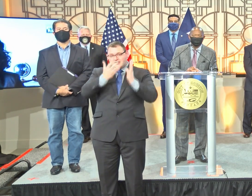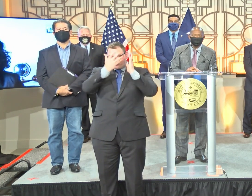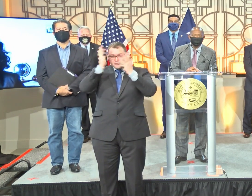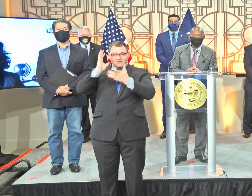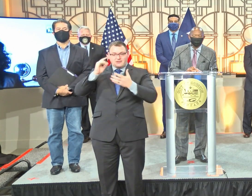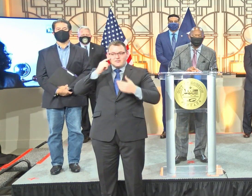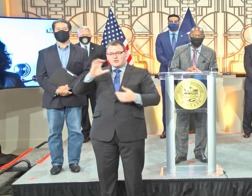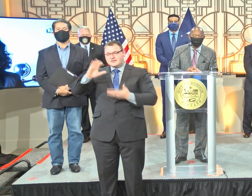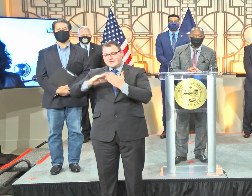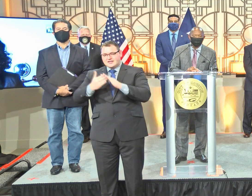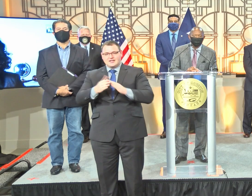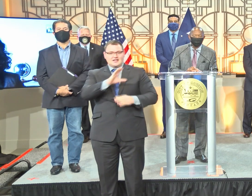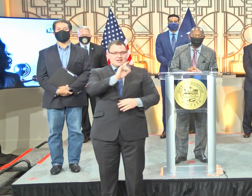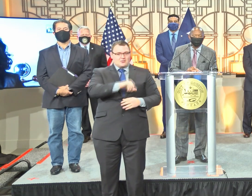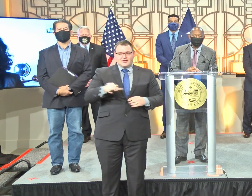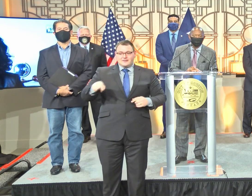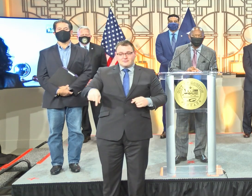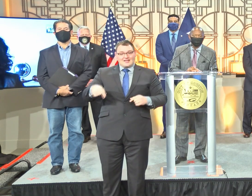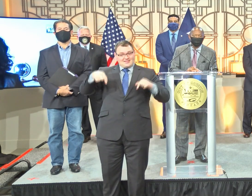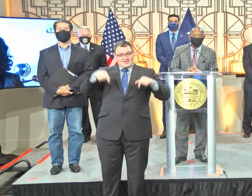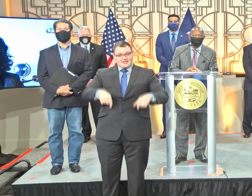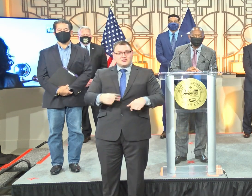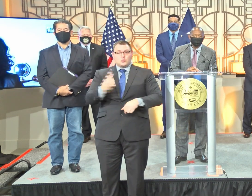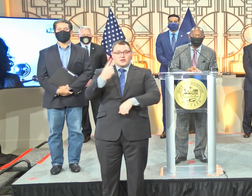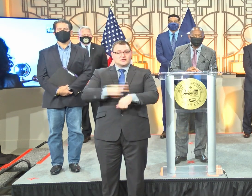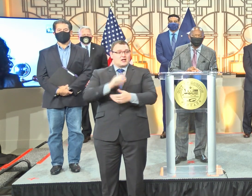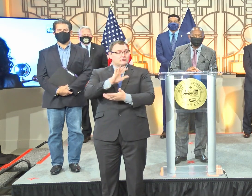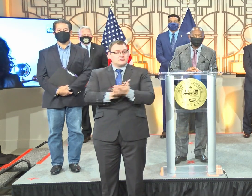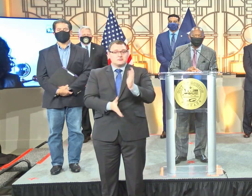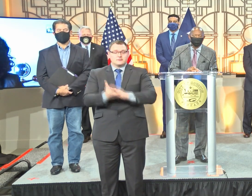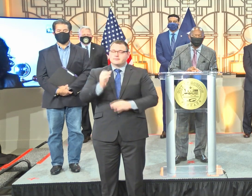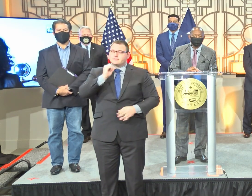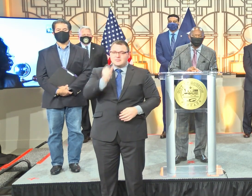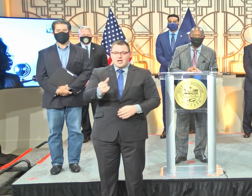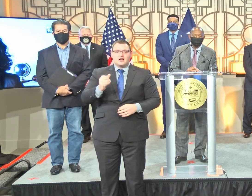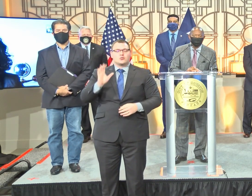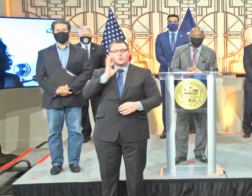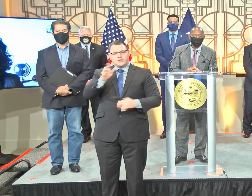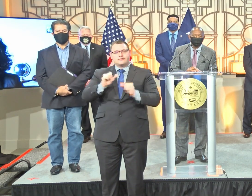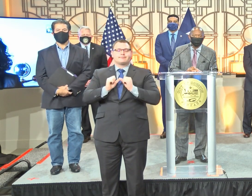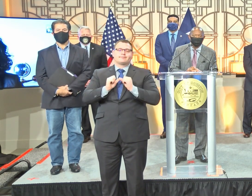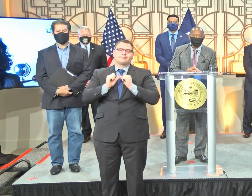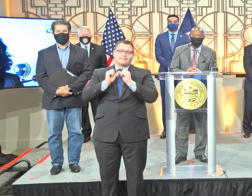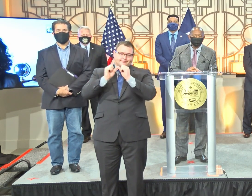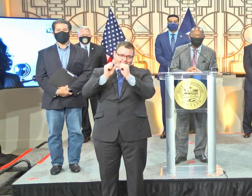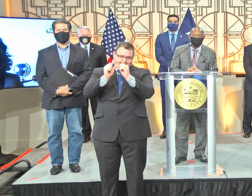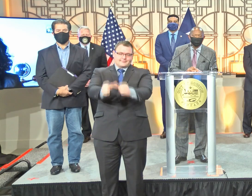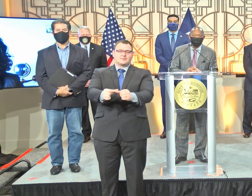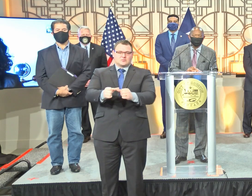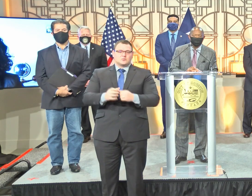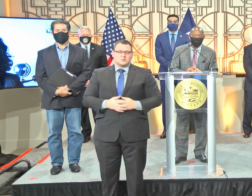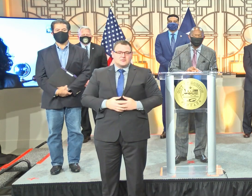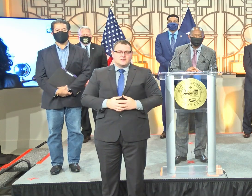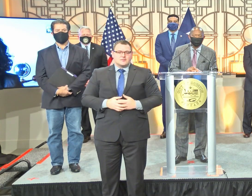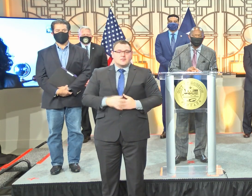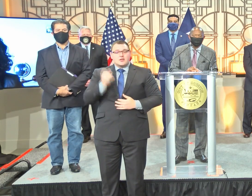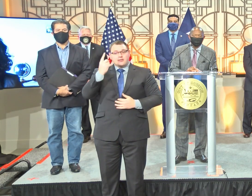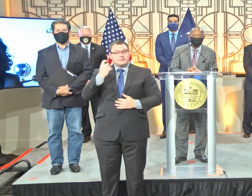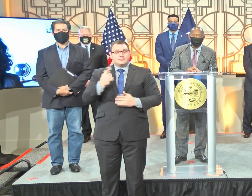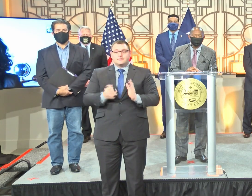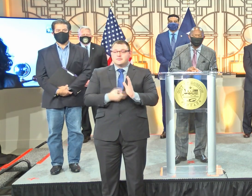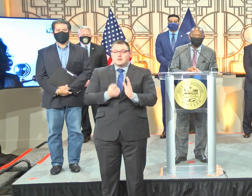population because of the wave of evictions that I know the city and the county have both worked very hard on, that we've been calling